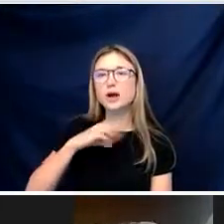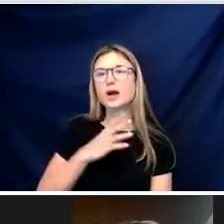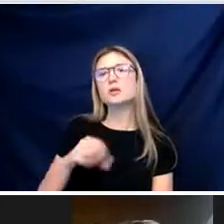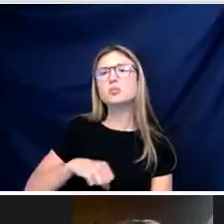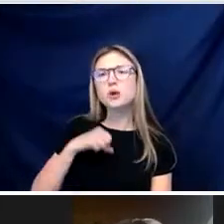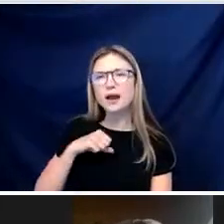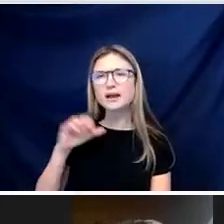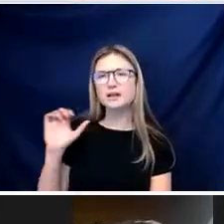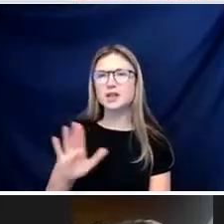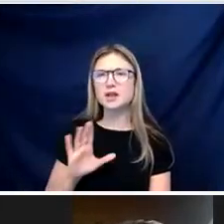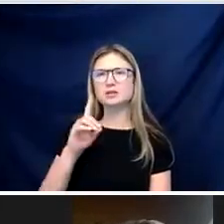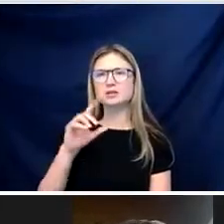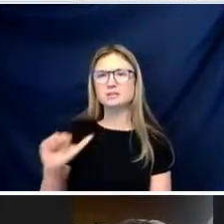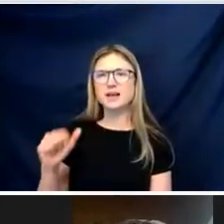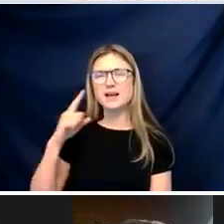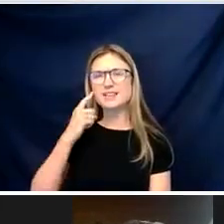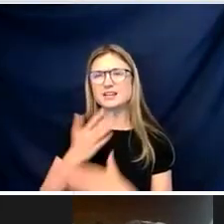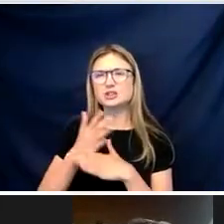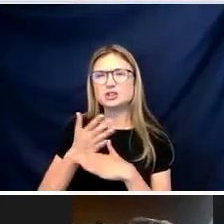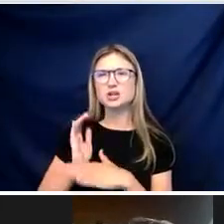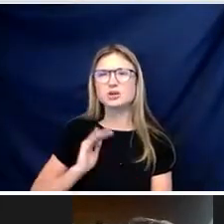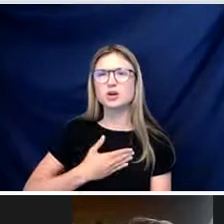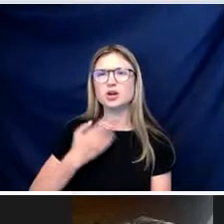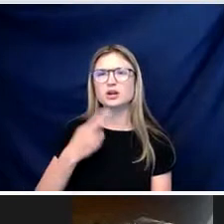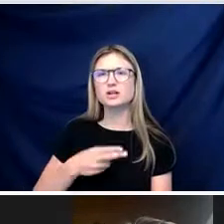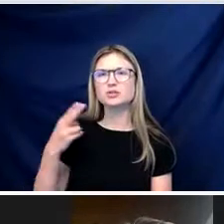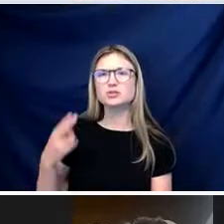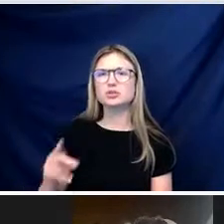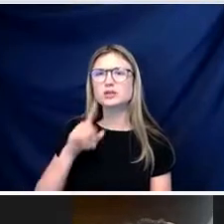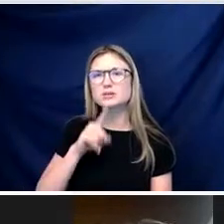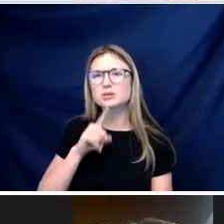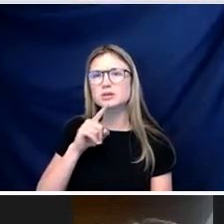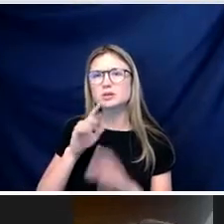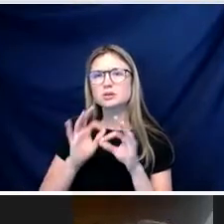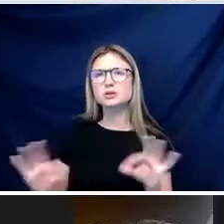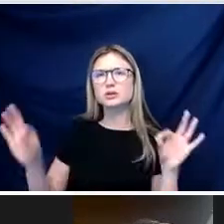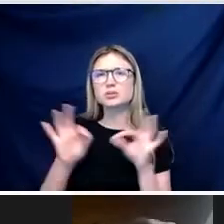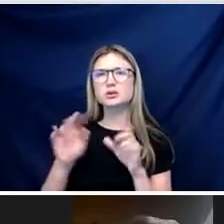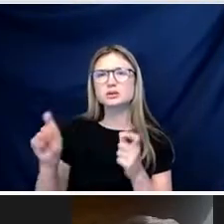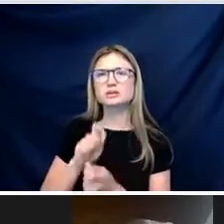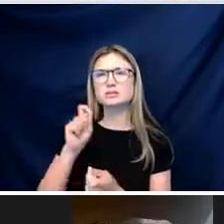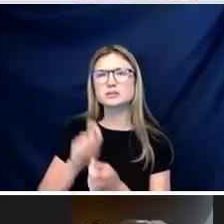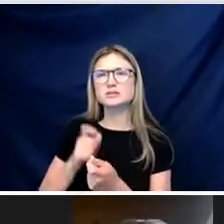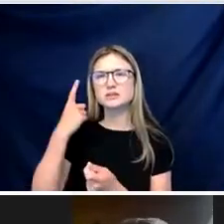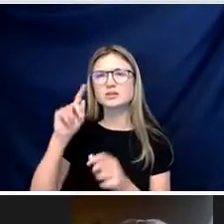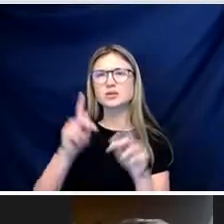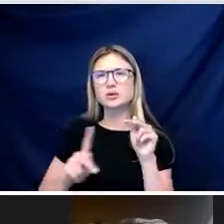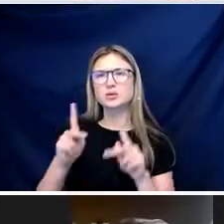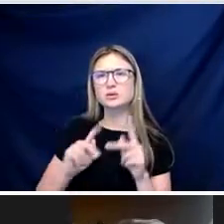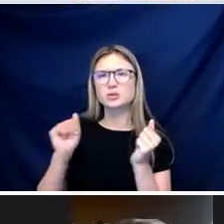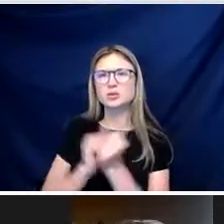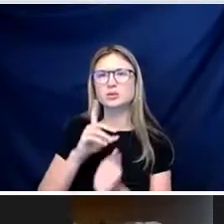disabilities. And I think sharing our history is really, really important, specifically for our people with disabilities and